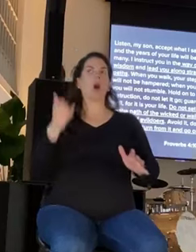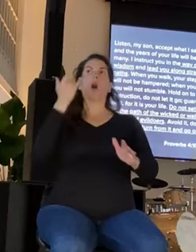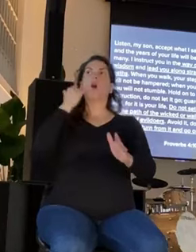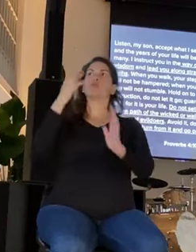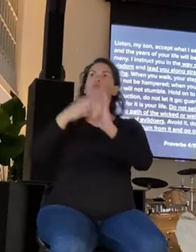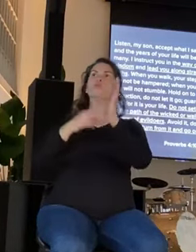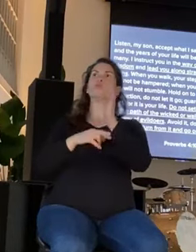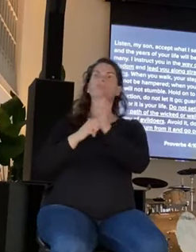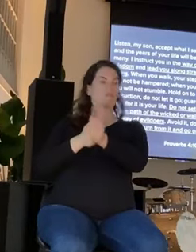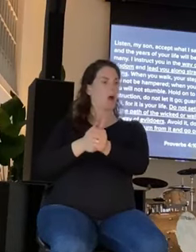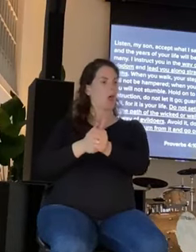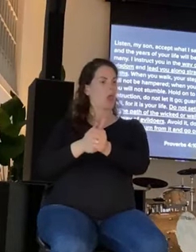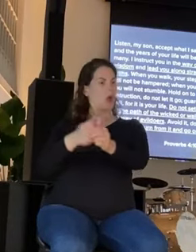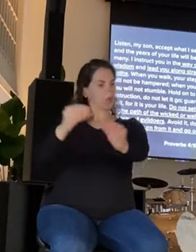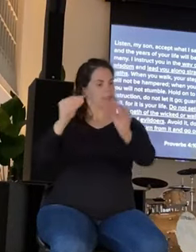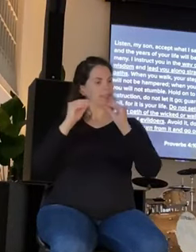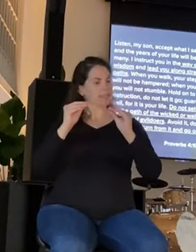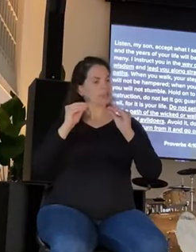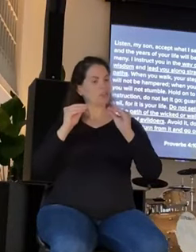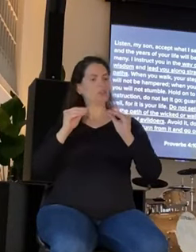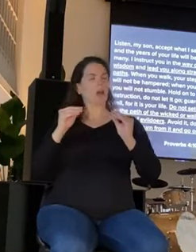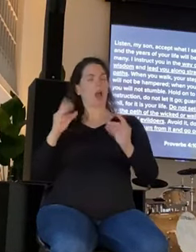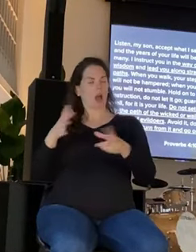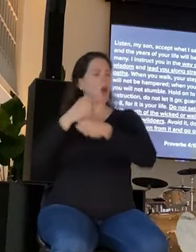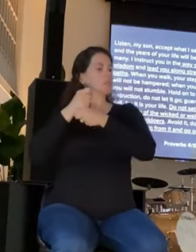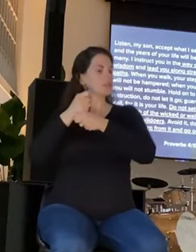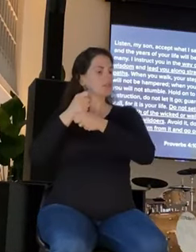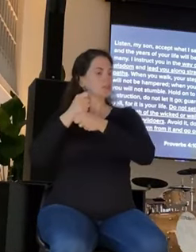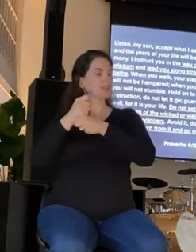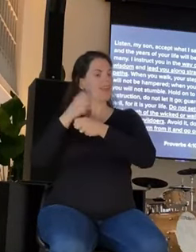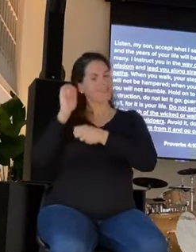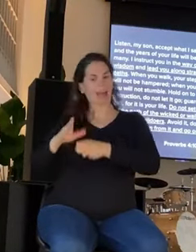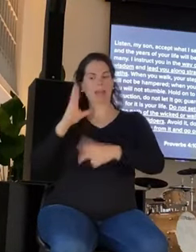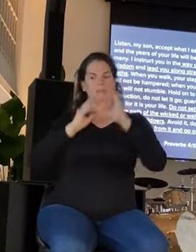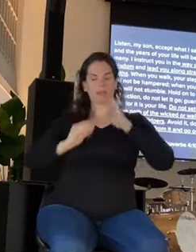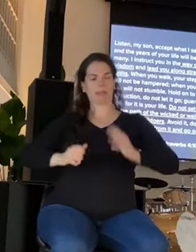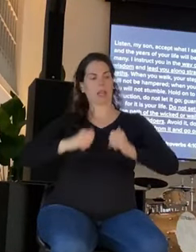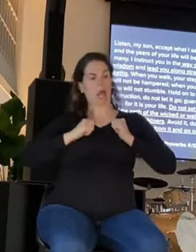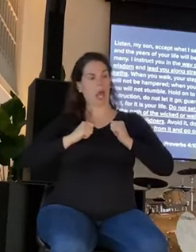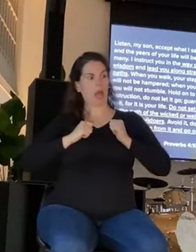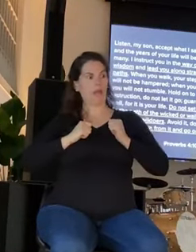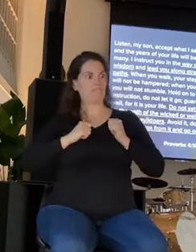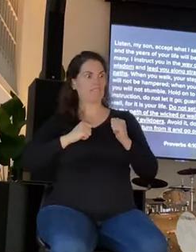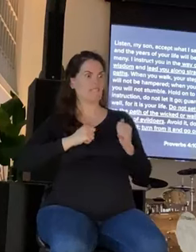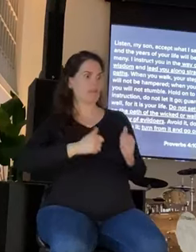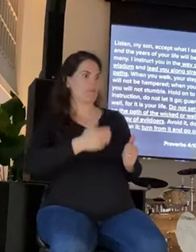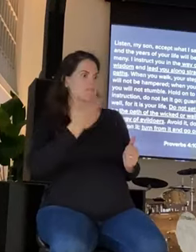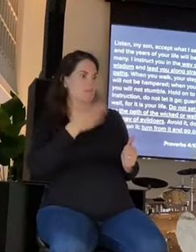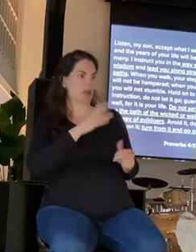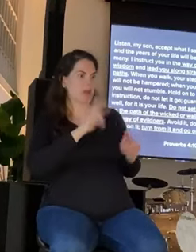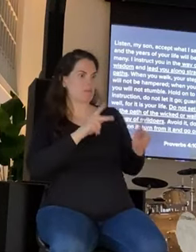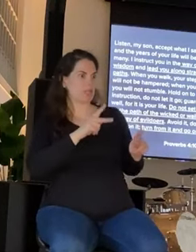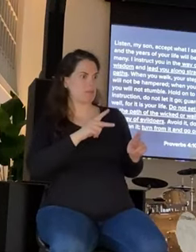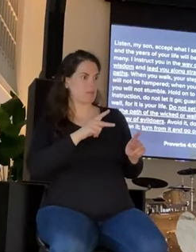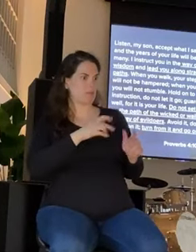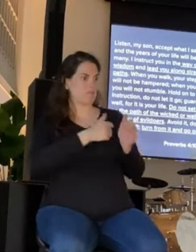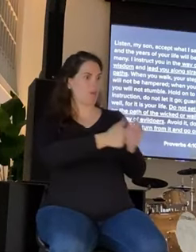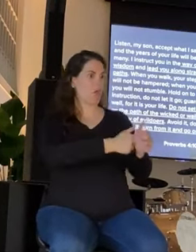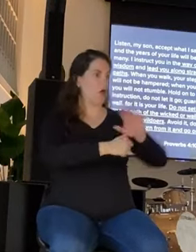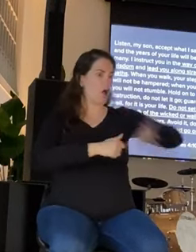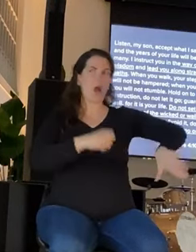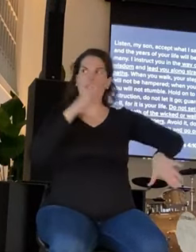well, for it is life. Don't set your foot on the path of the wicked or walk in the way of evildoers. Avoid